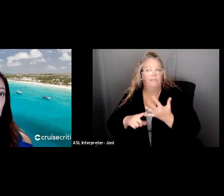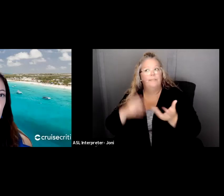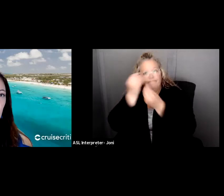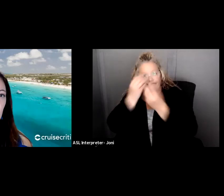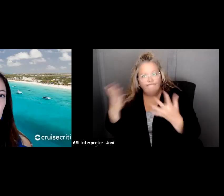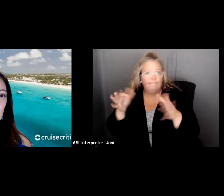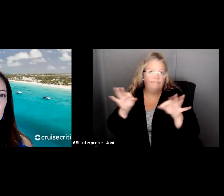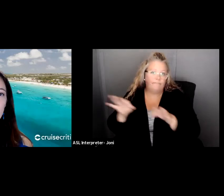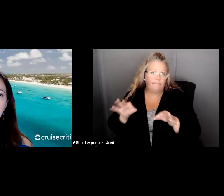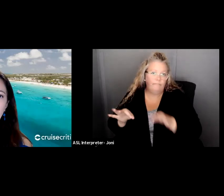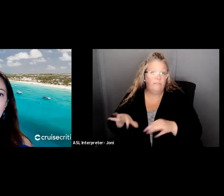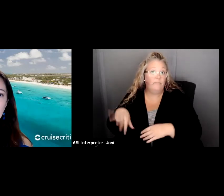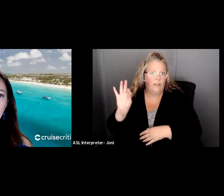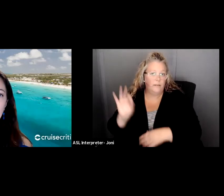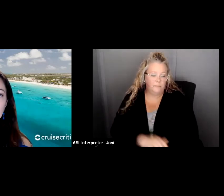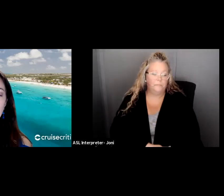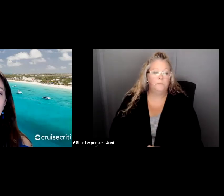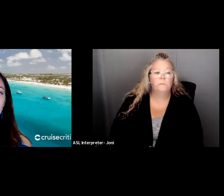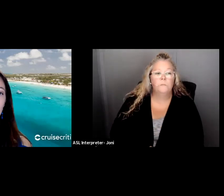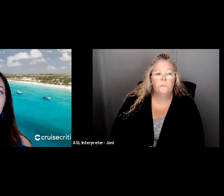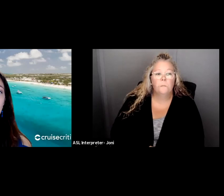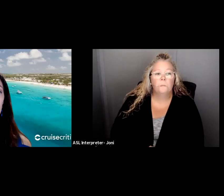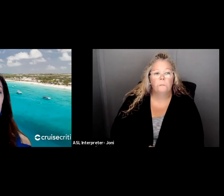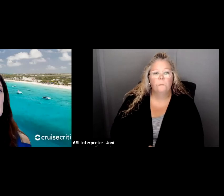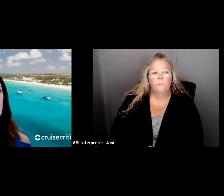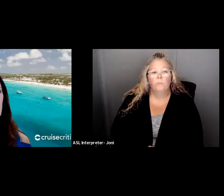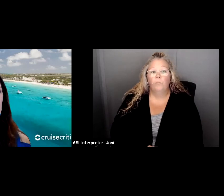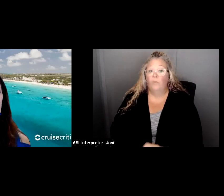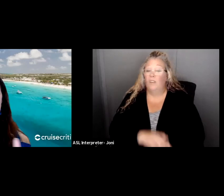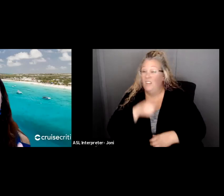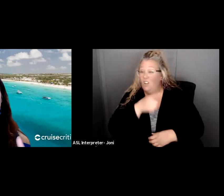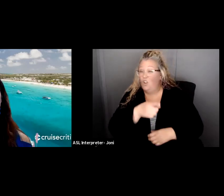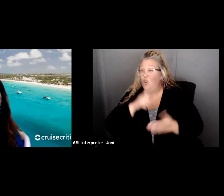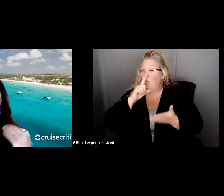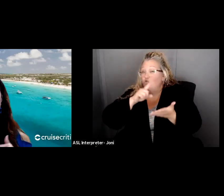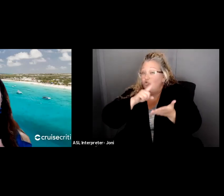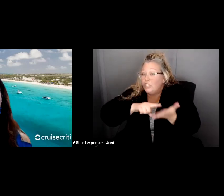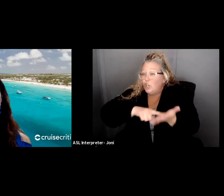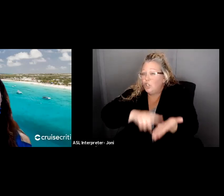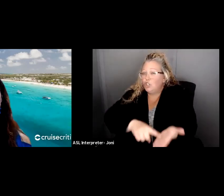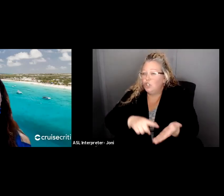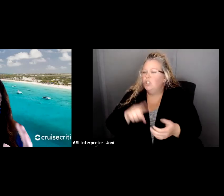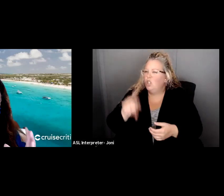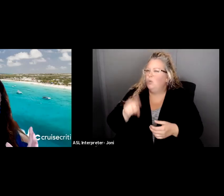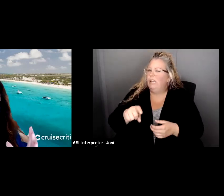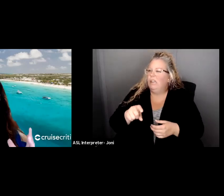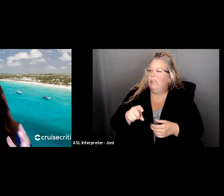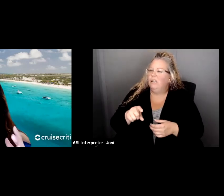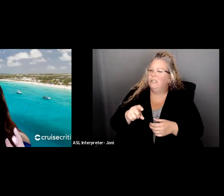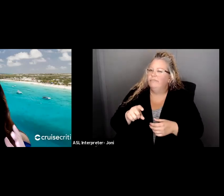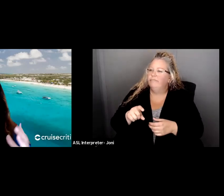process of market research. You probably will need someone who is well-versed in this because, um, it does take a